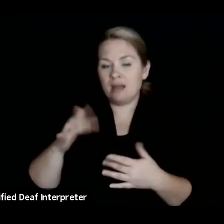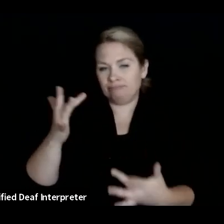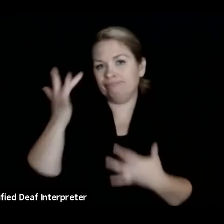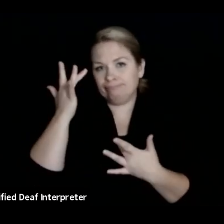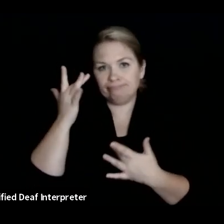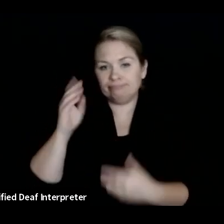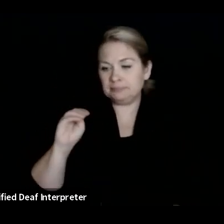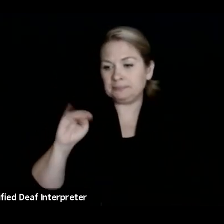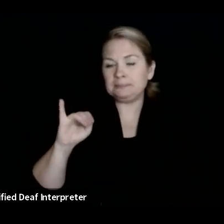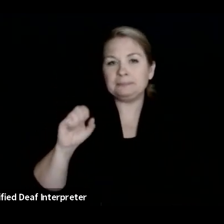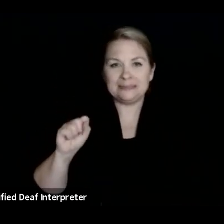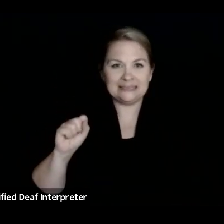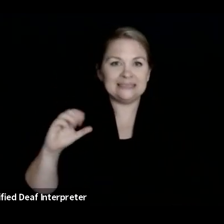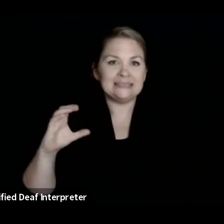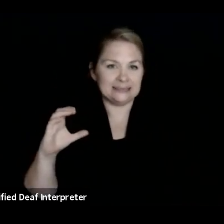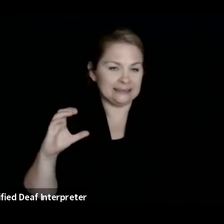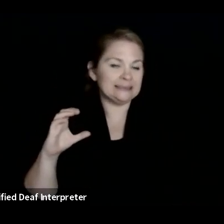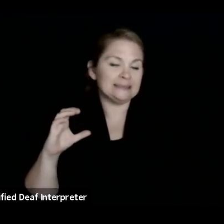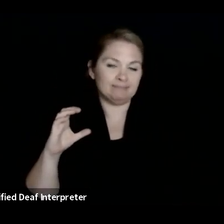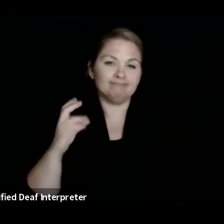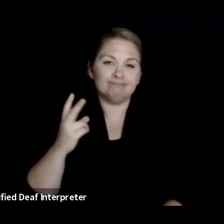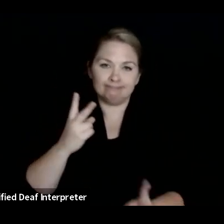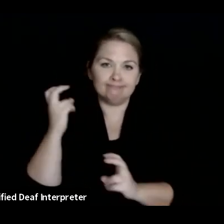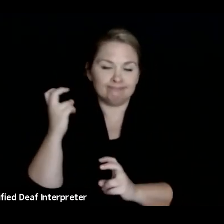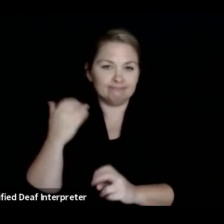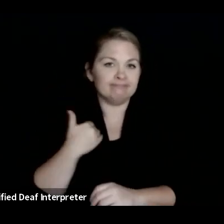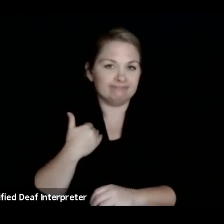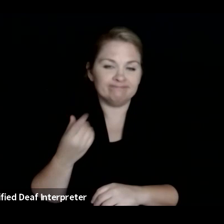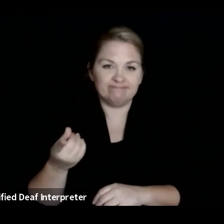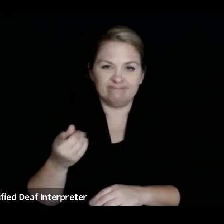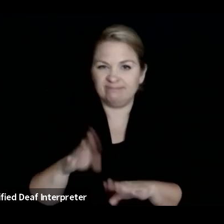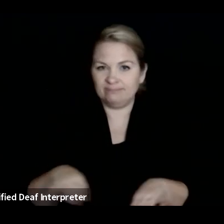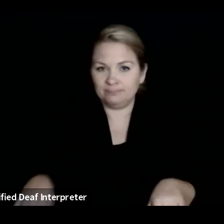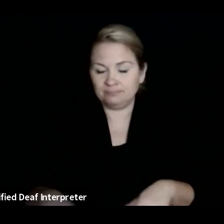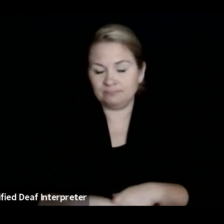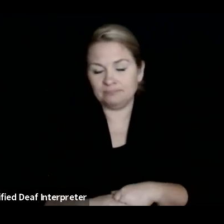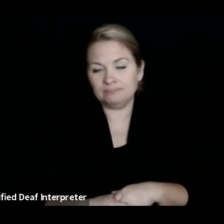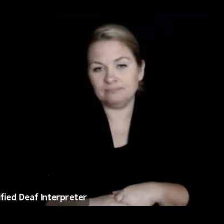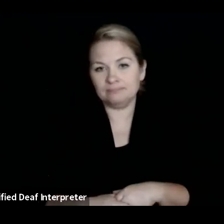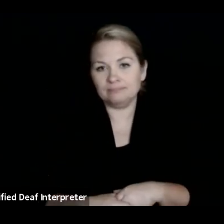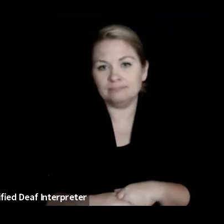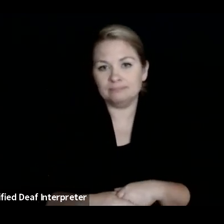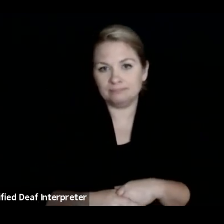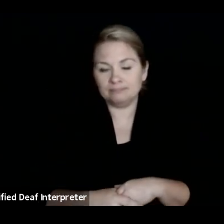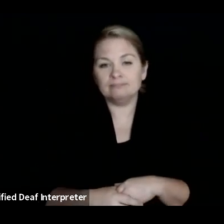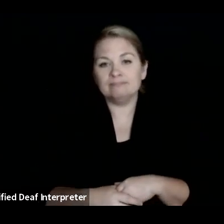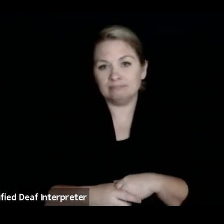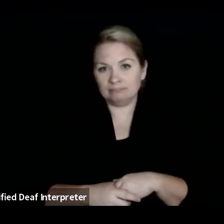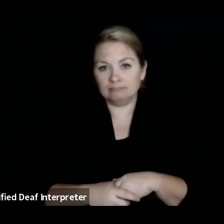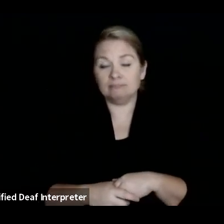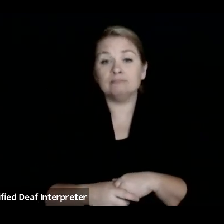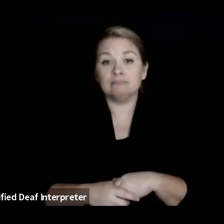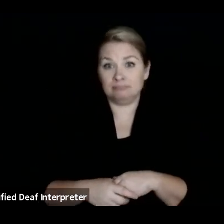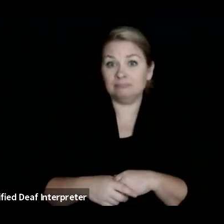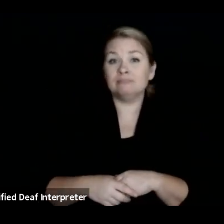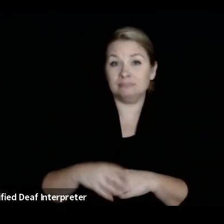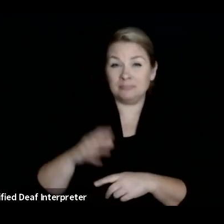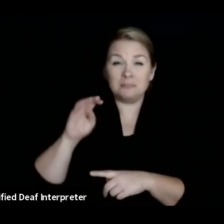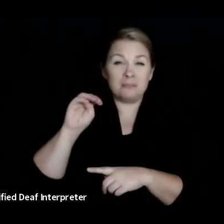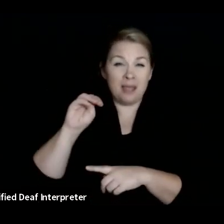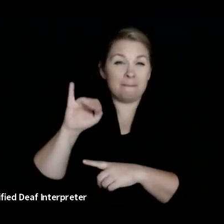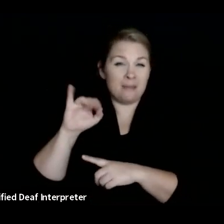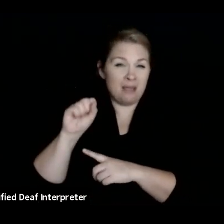seeing for MISC, as it's called, are roughly mirroring what CDC is